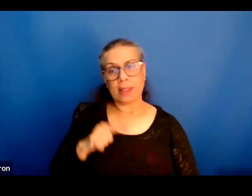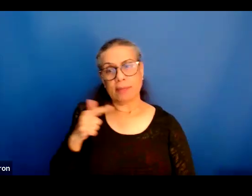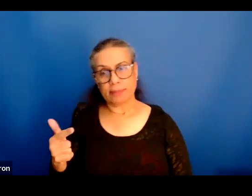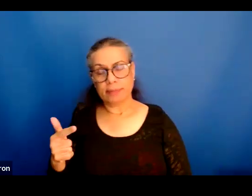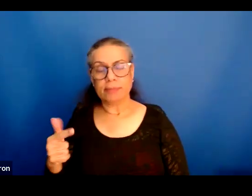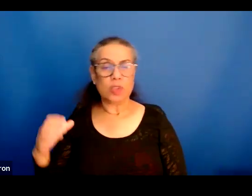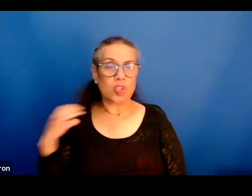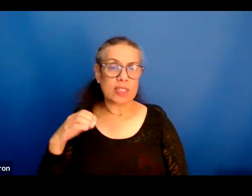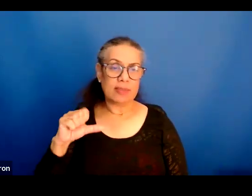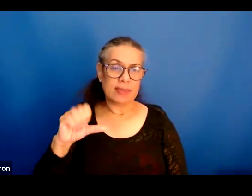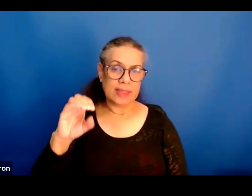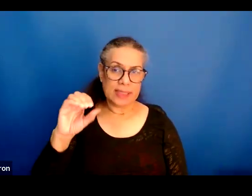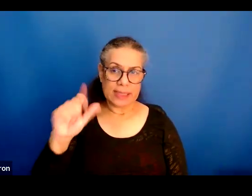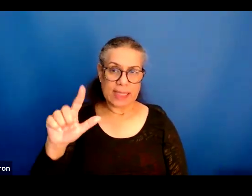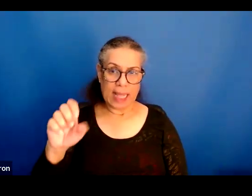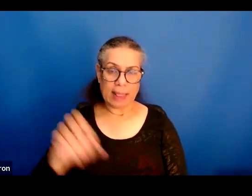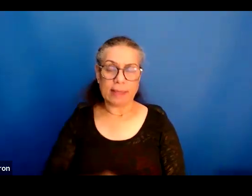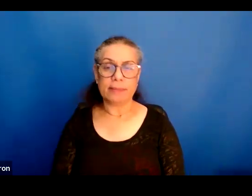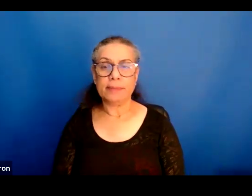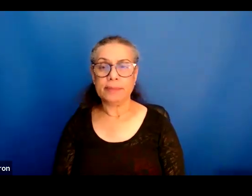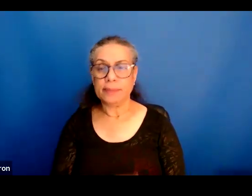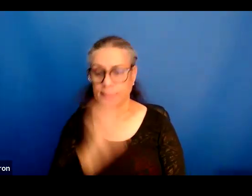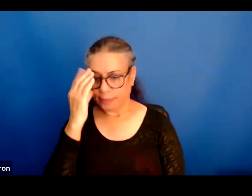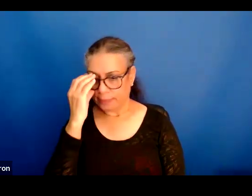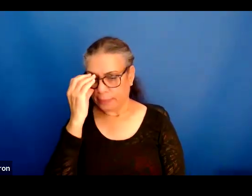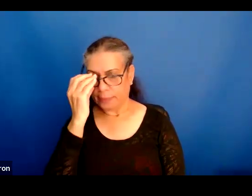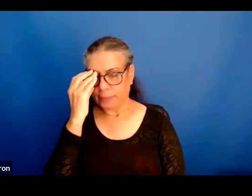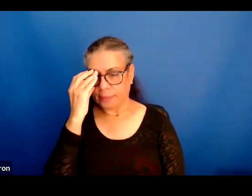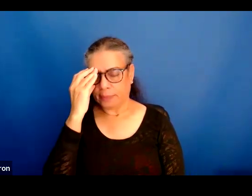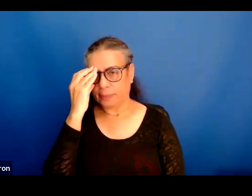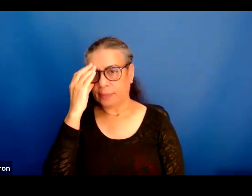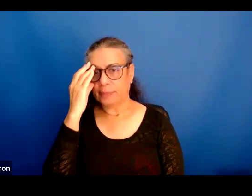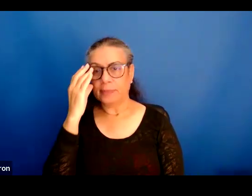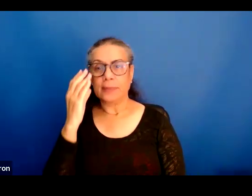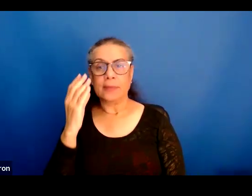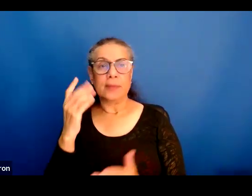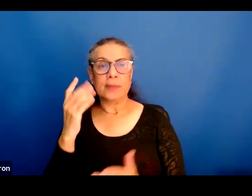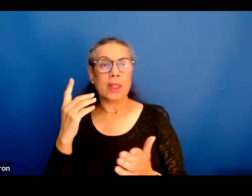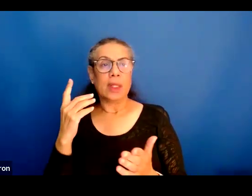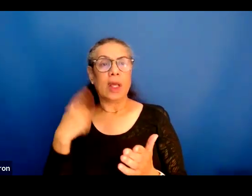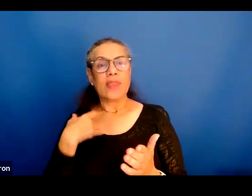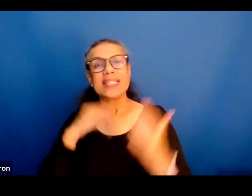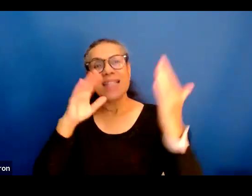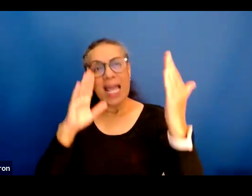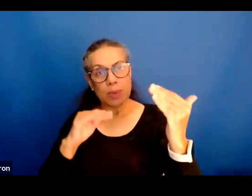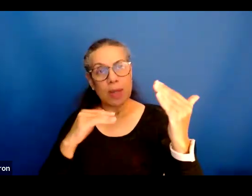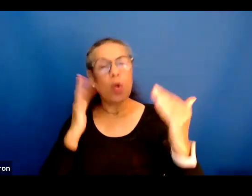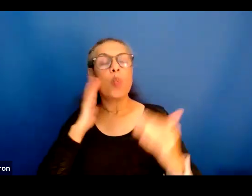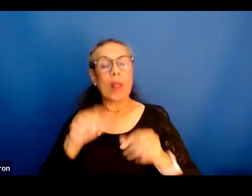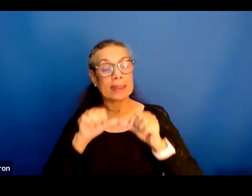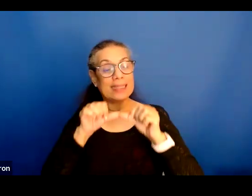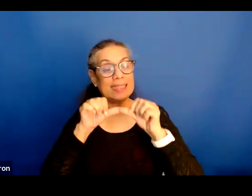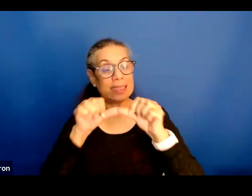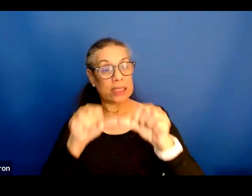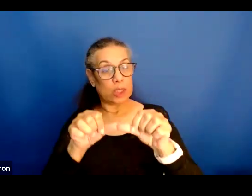Chief Seal, but as my colleague says, there's an expectation that there's a continuum of services for students.